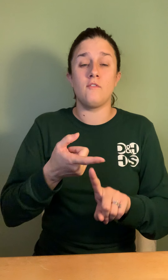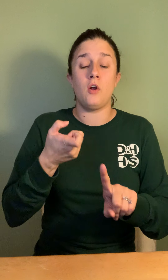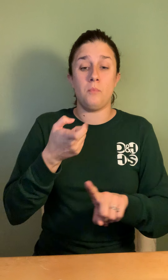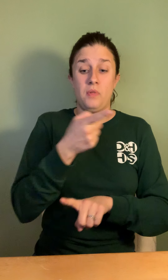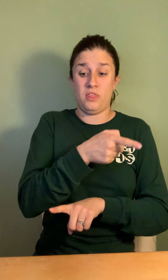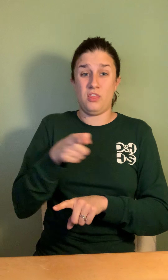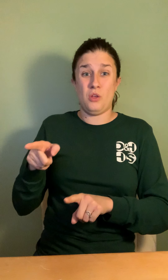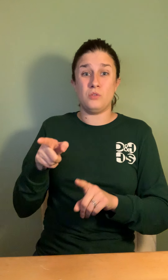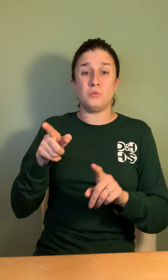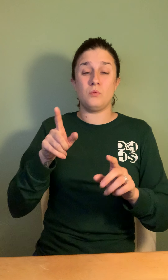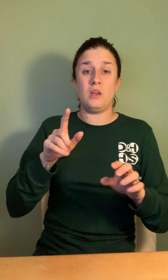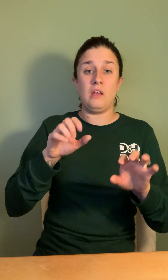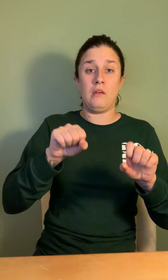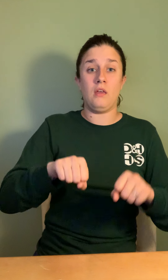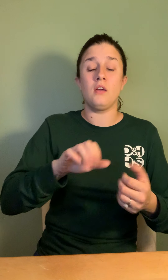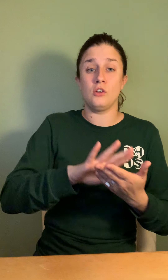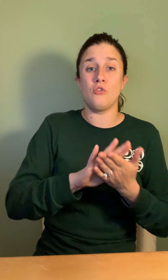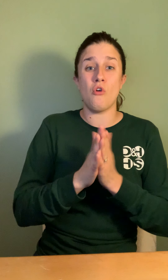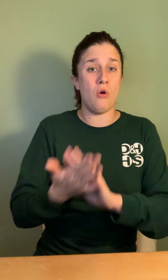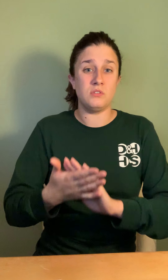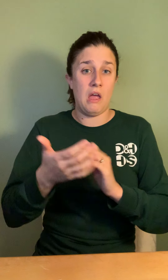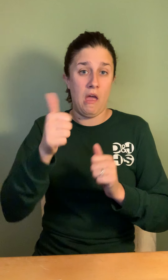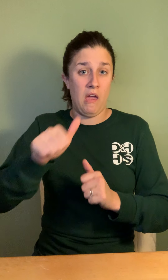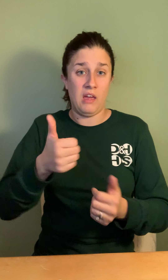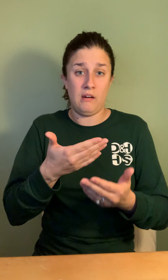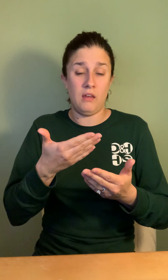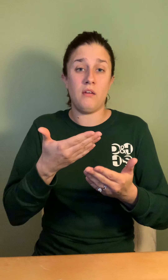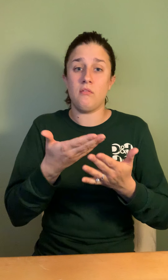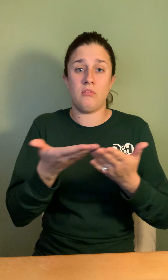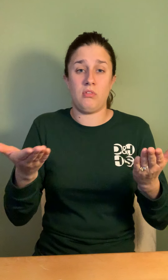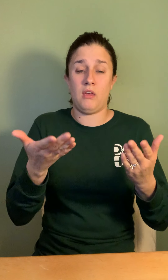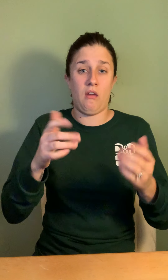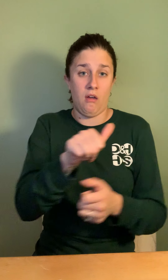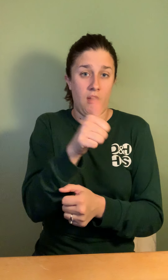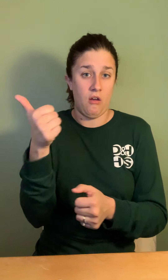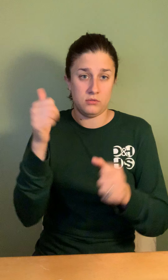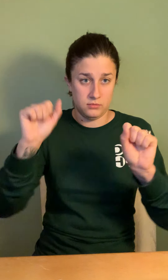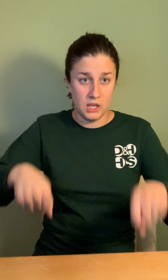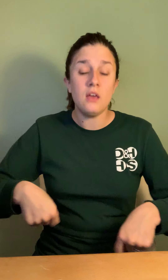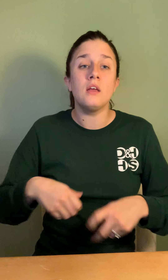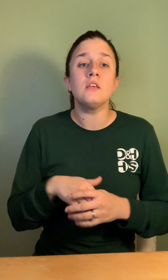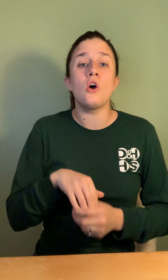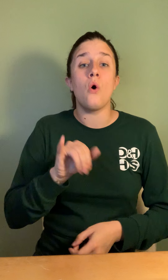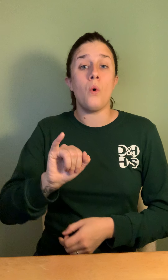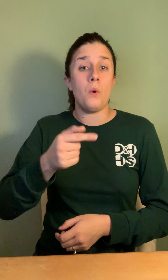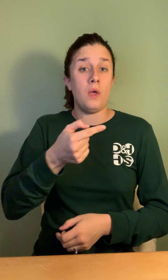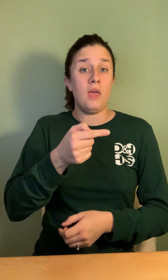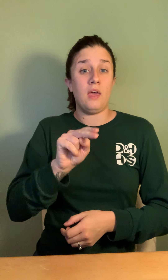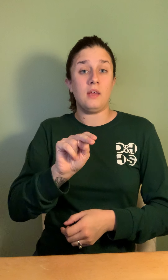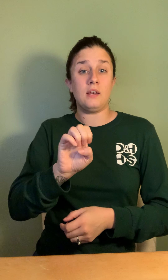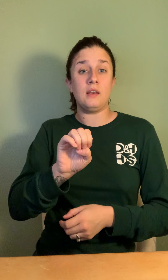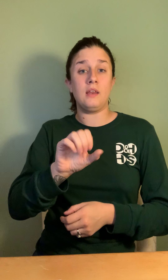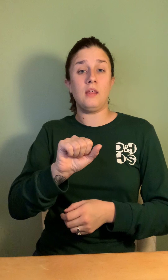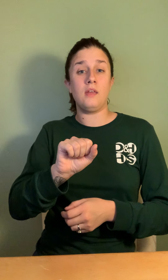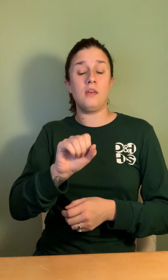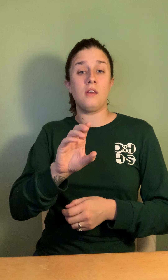to anything else. Again, let's look at the igneous rock, right? Igneous rock, we know, forms